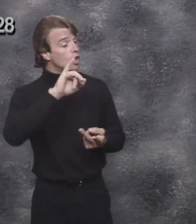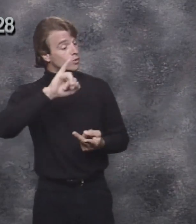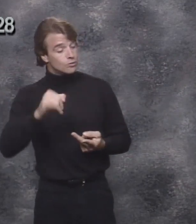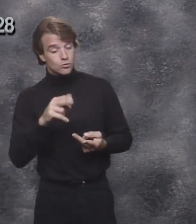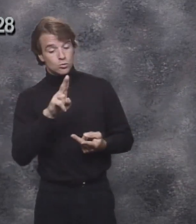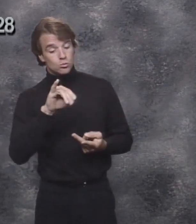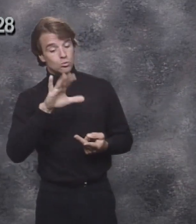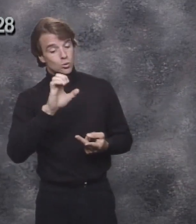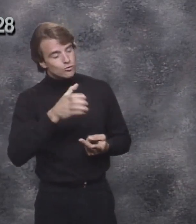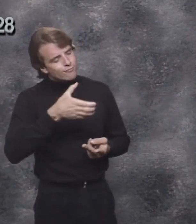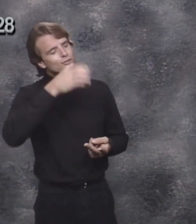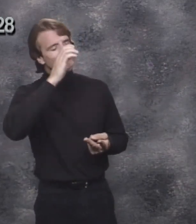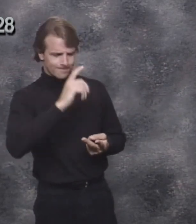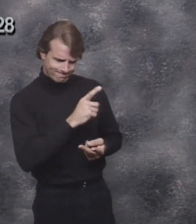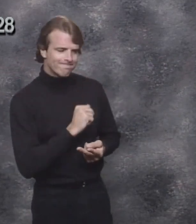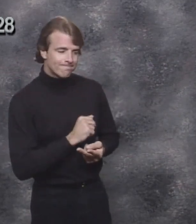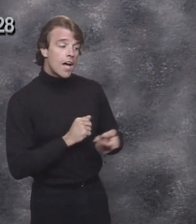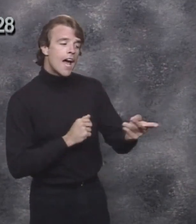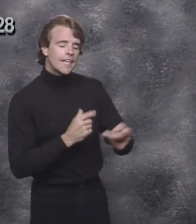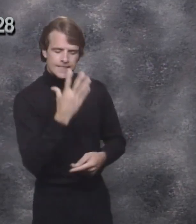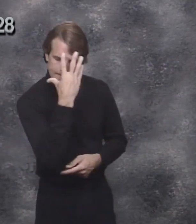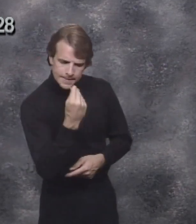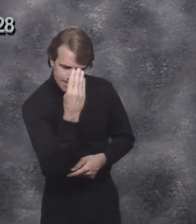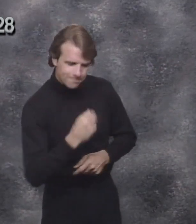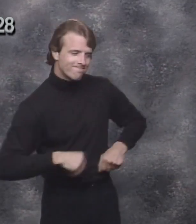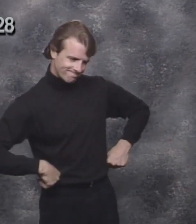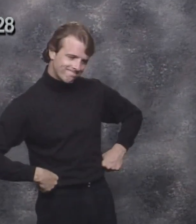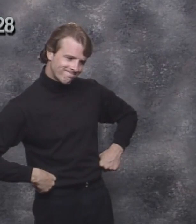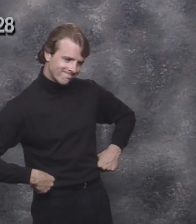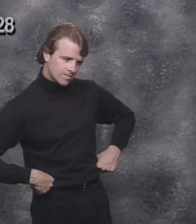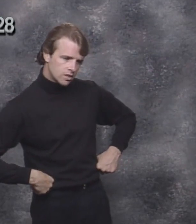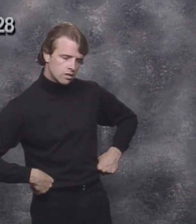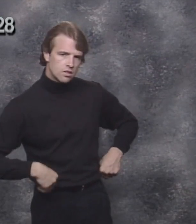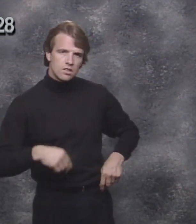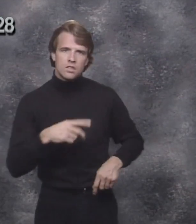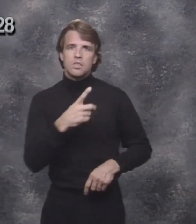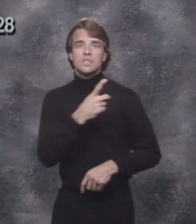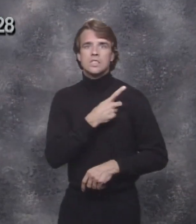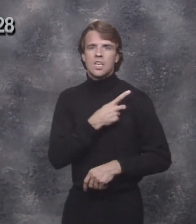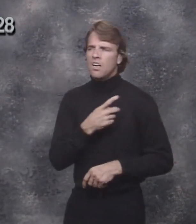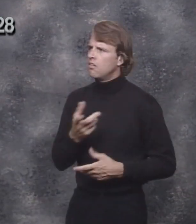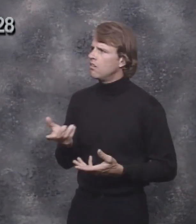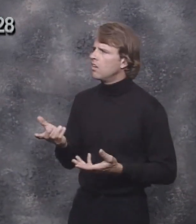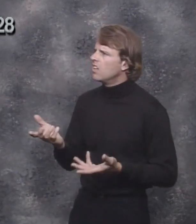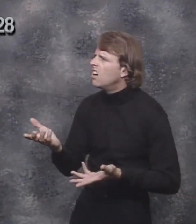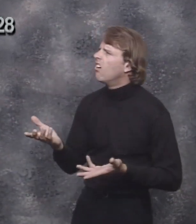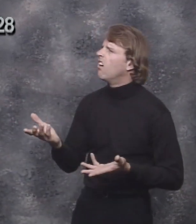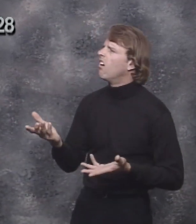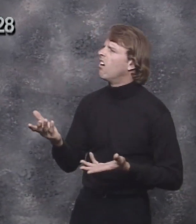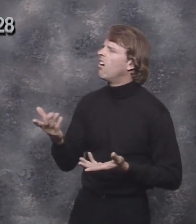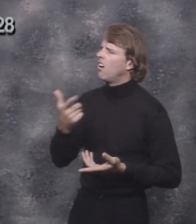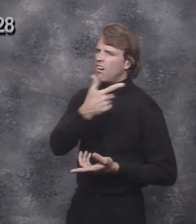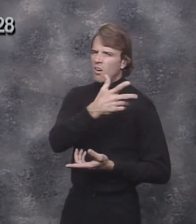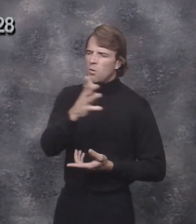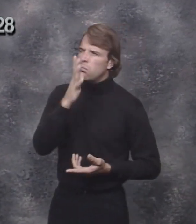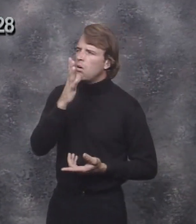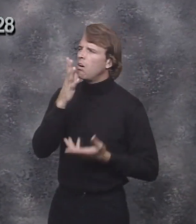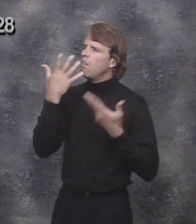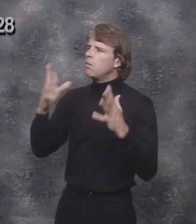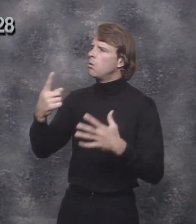medicine. You need water, juice, and plenty of sleep." Dave said,